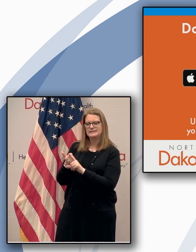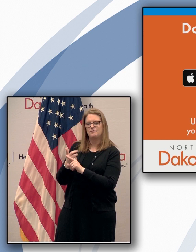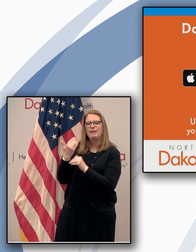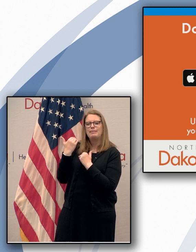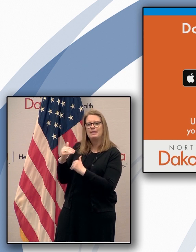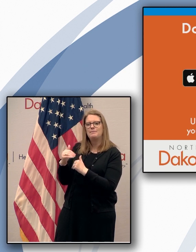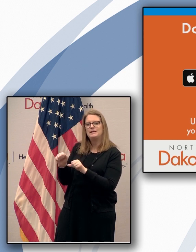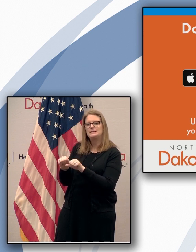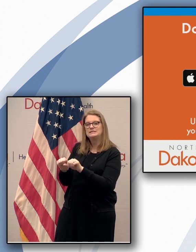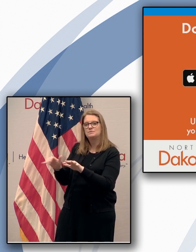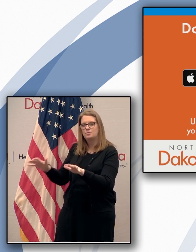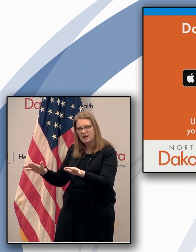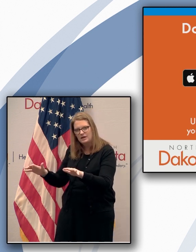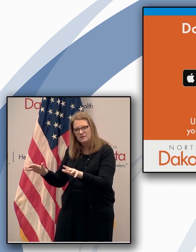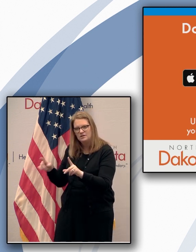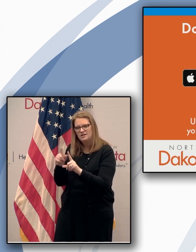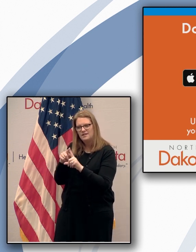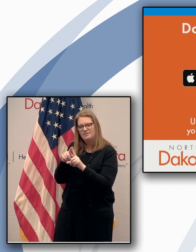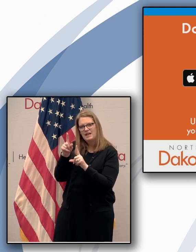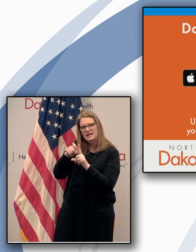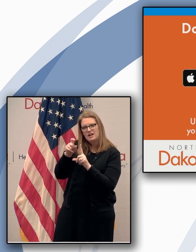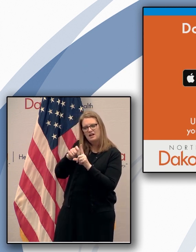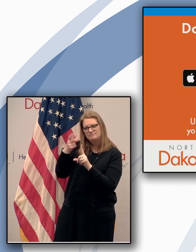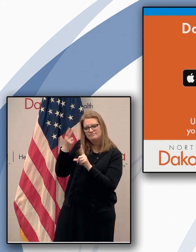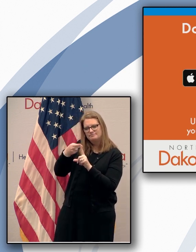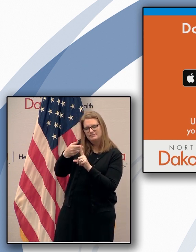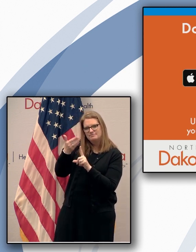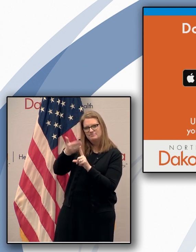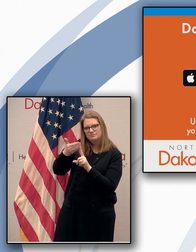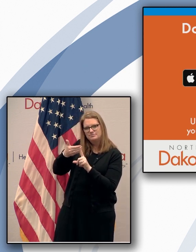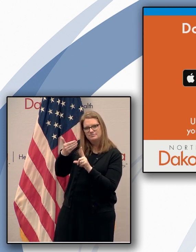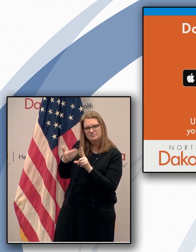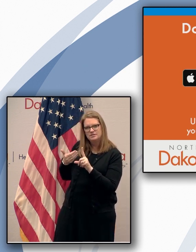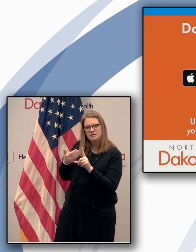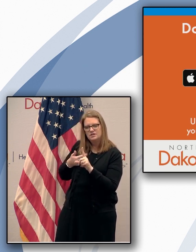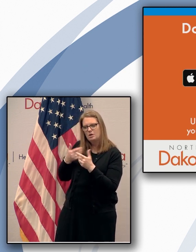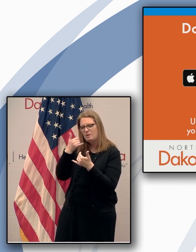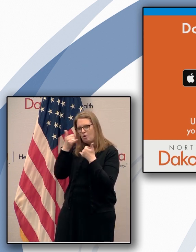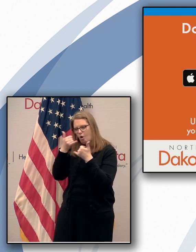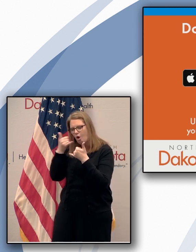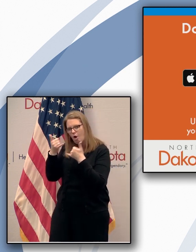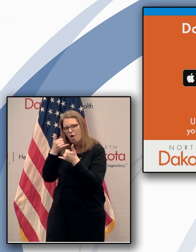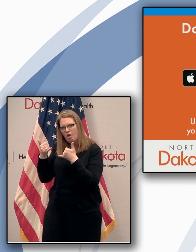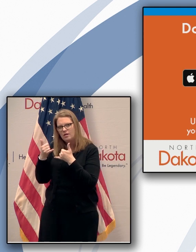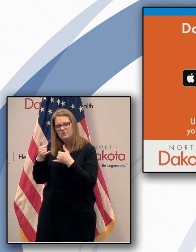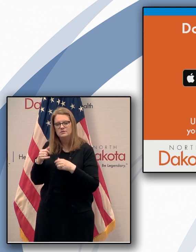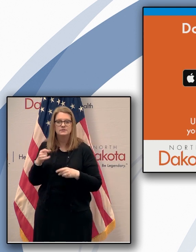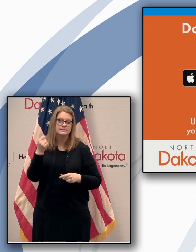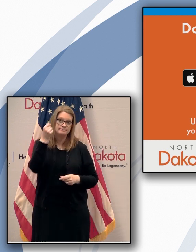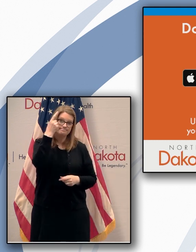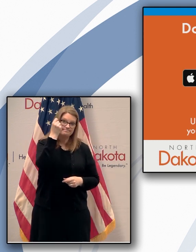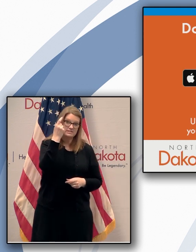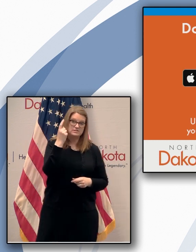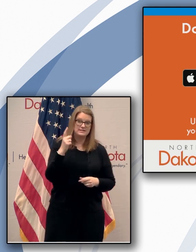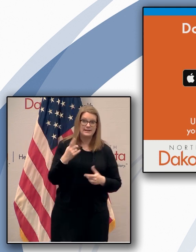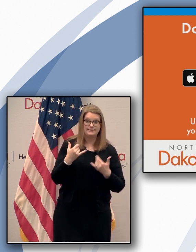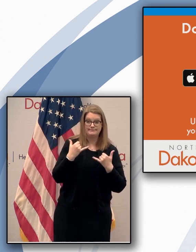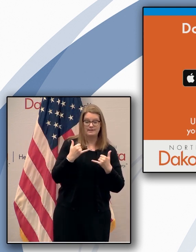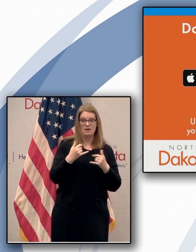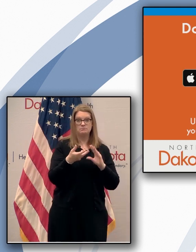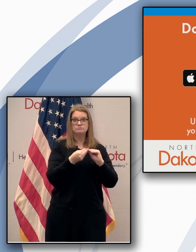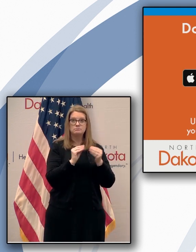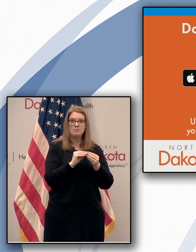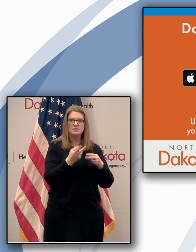spread, contact tracing could be done in a largely manual basis. We need to build in the back end infrastructure to support